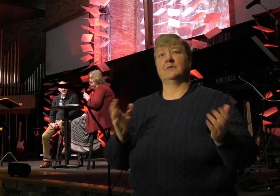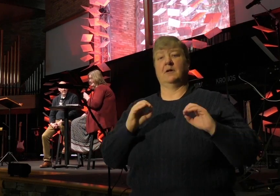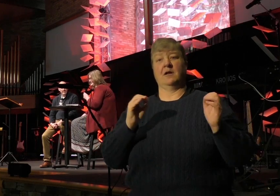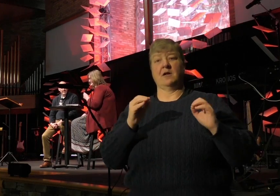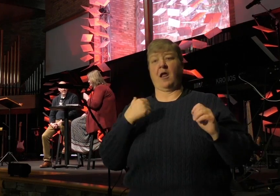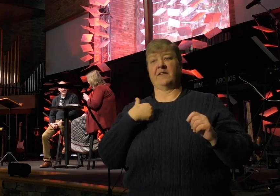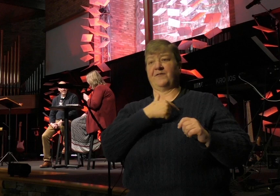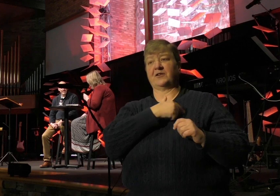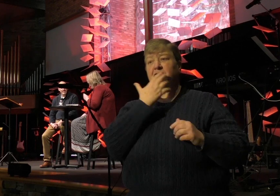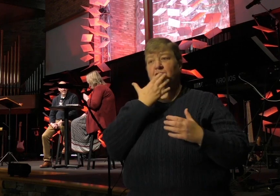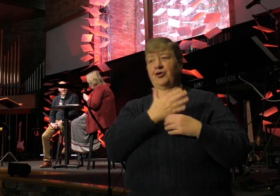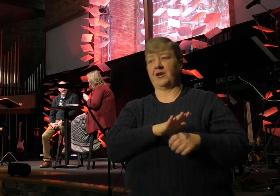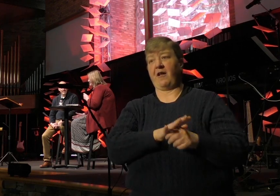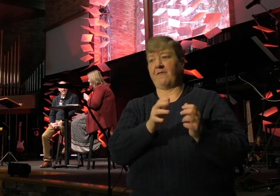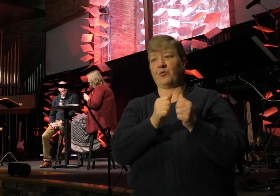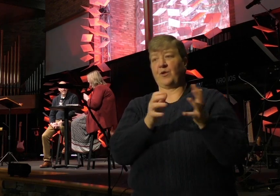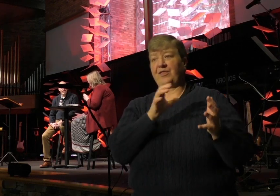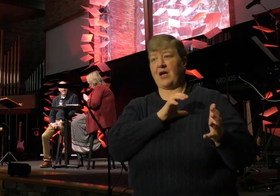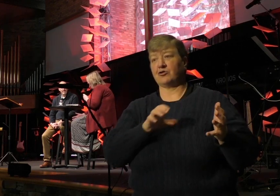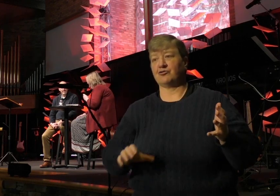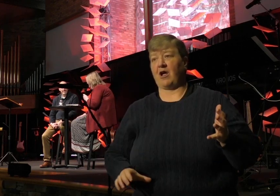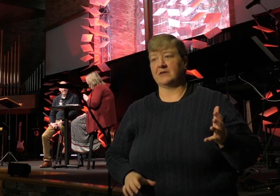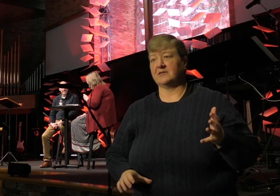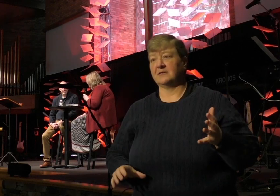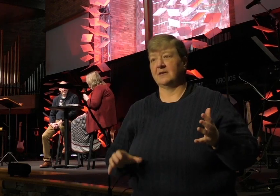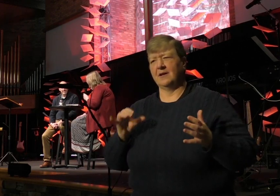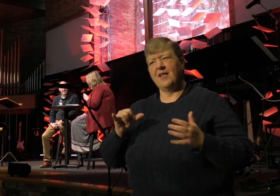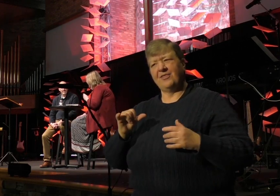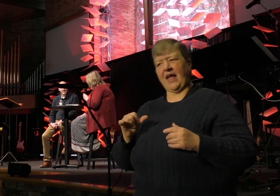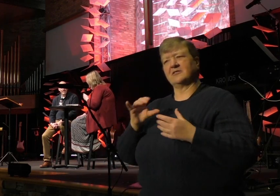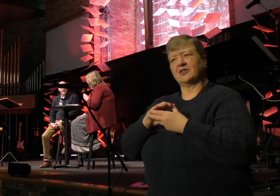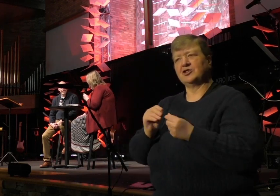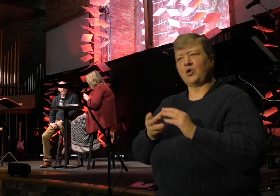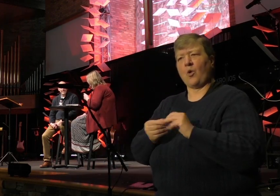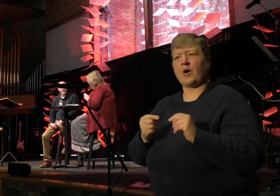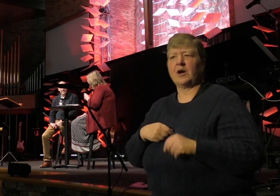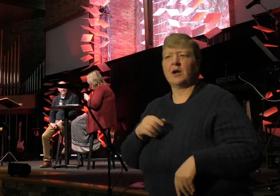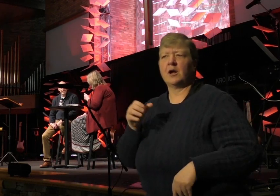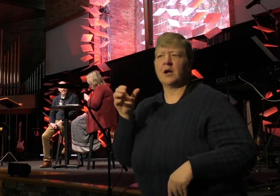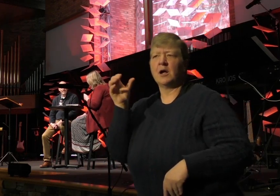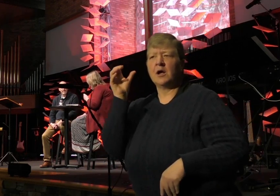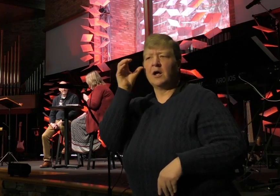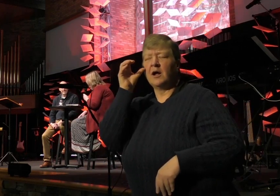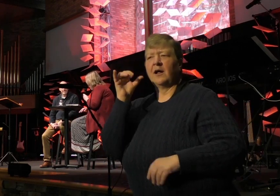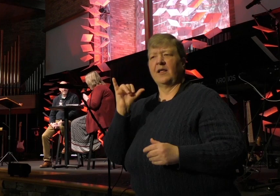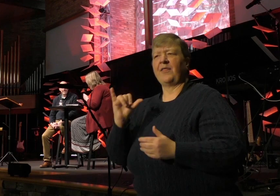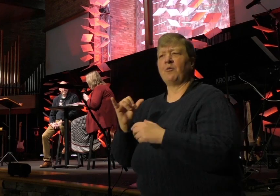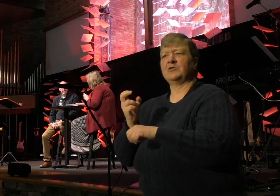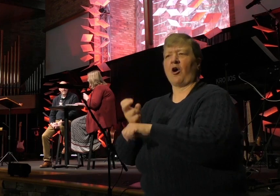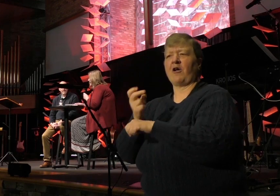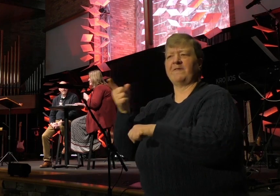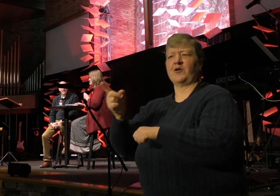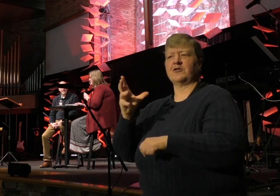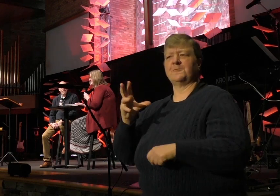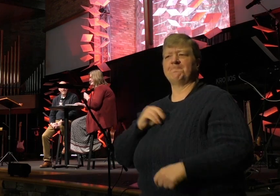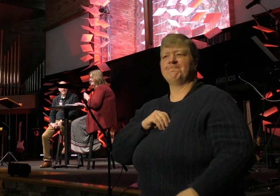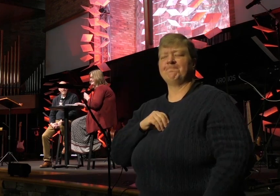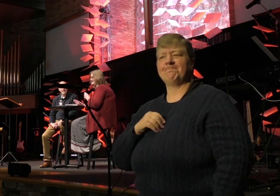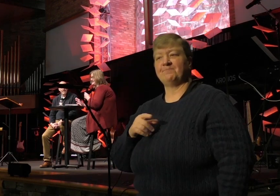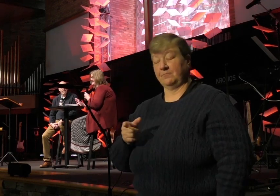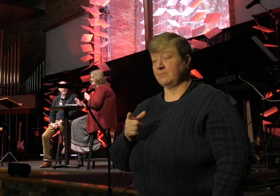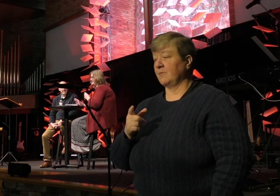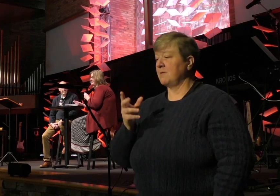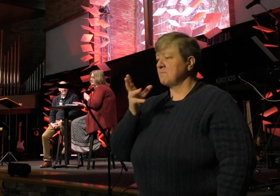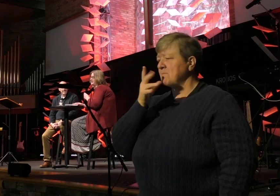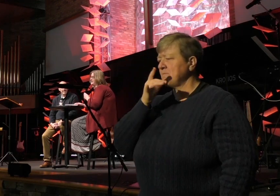enough without Christ. So that's really the story that she heard. And it was a difficult pill for her to swallow. She always had